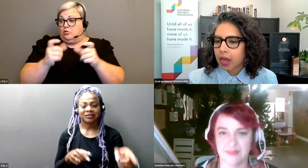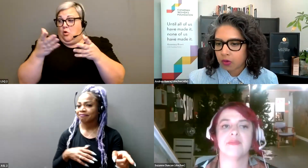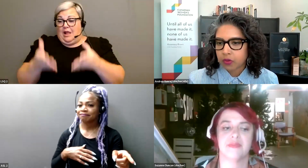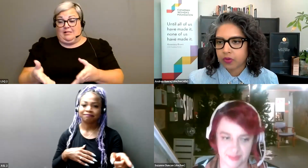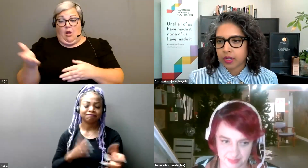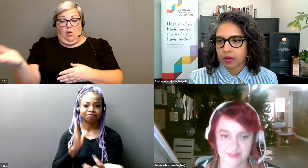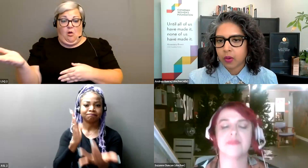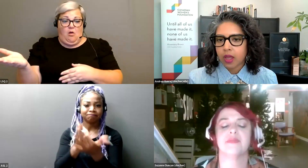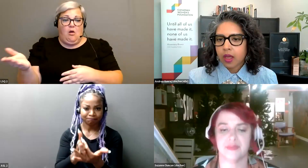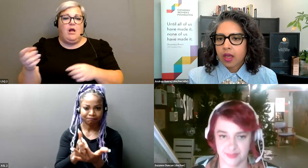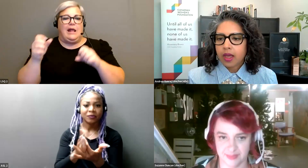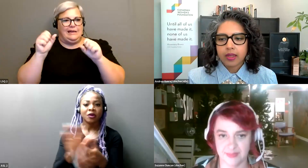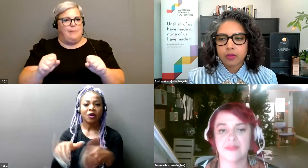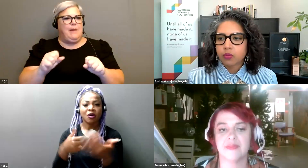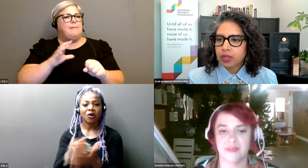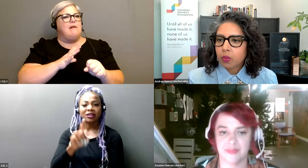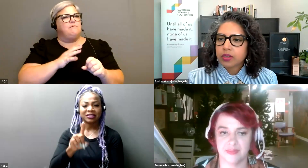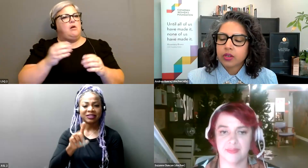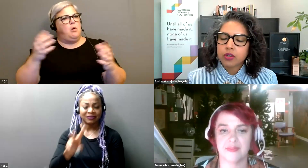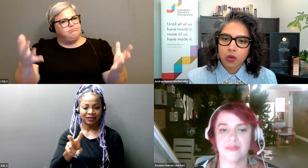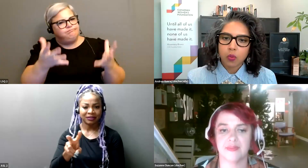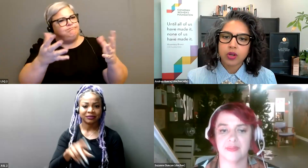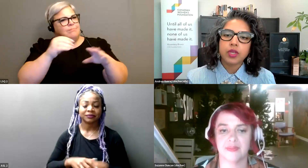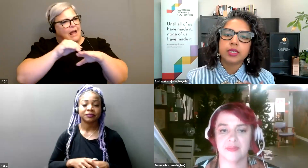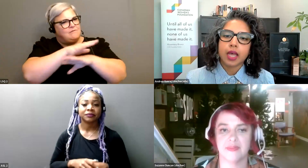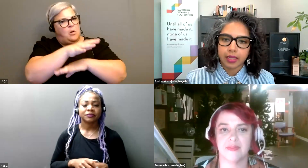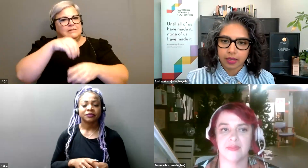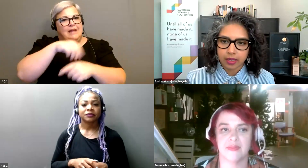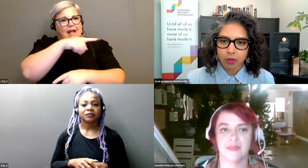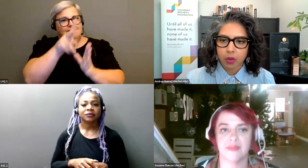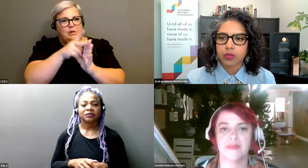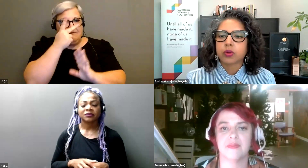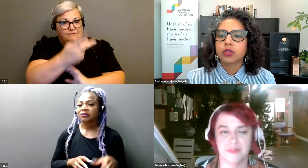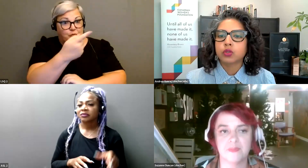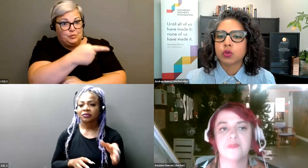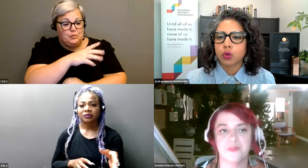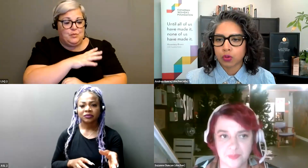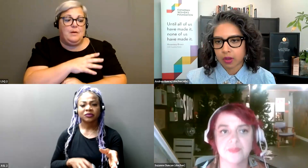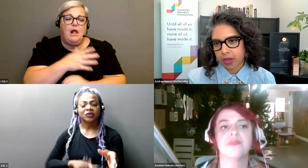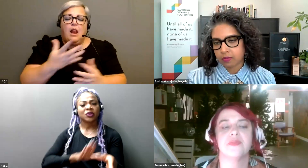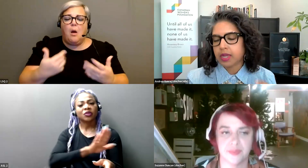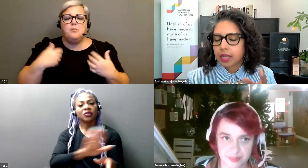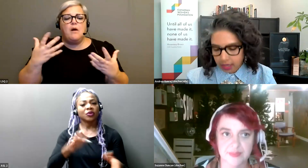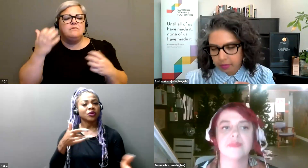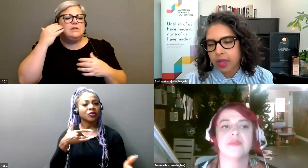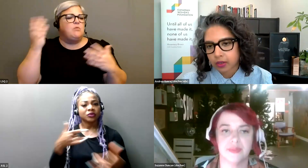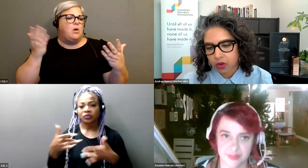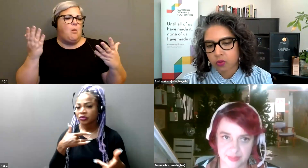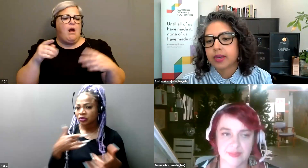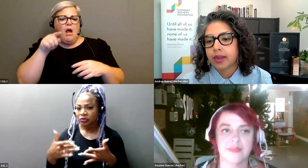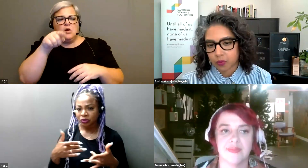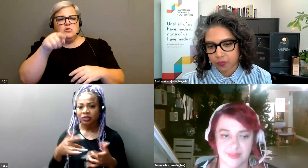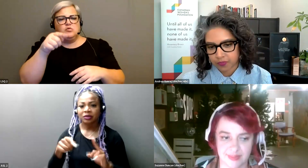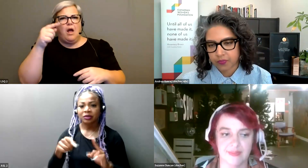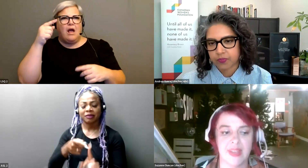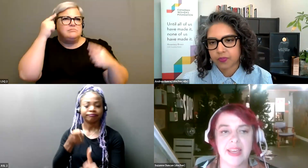a powerful video. I really want to know, what are they telling us now about what they're concerned about making an impact on